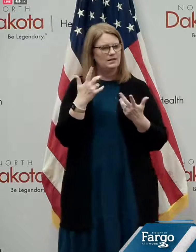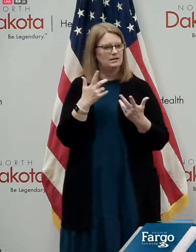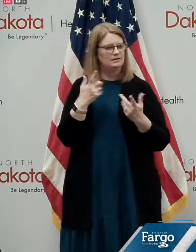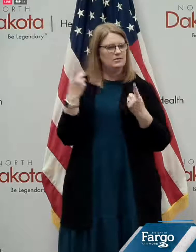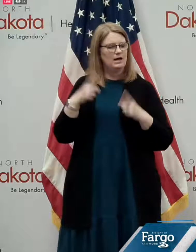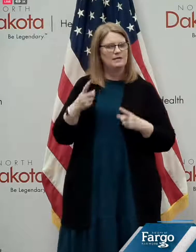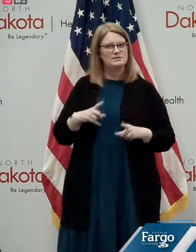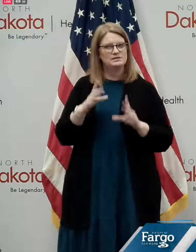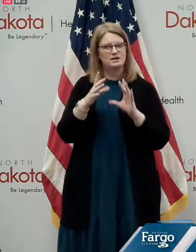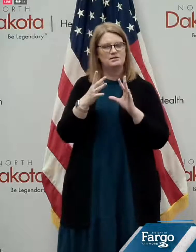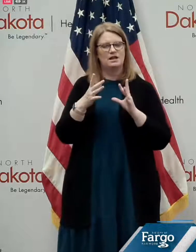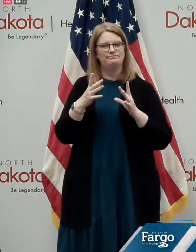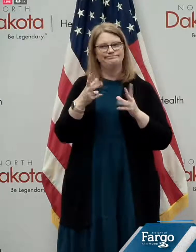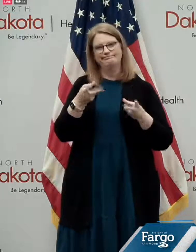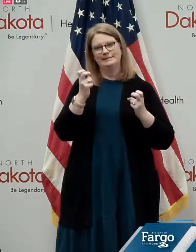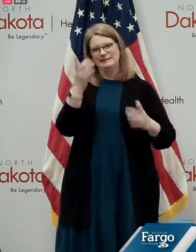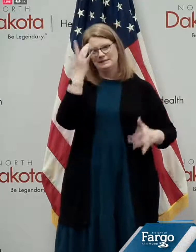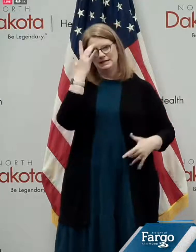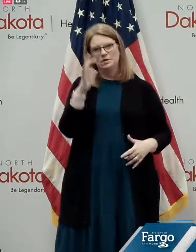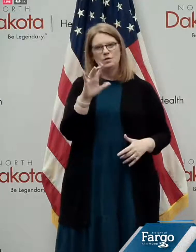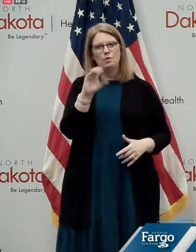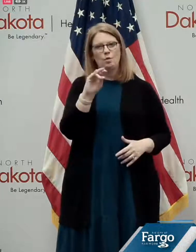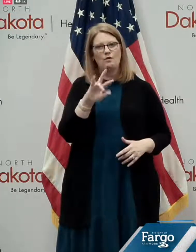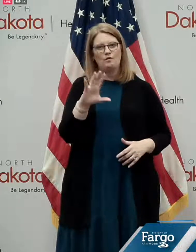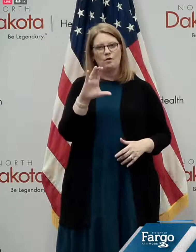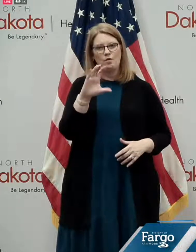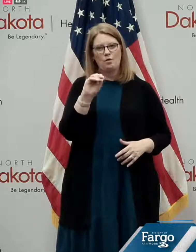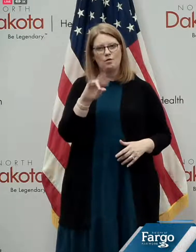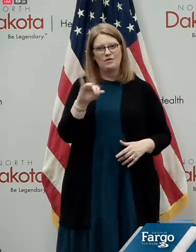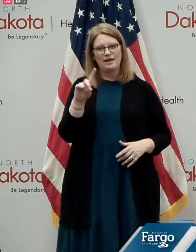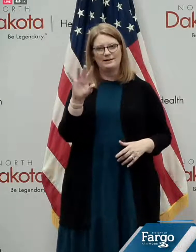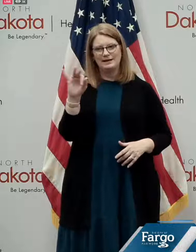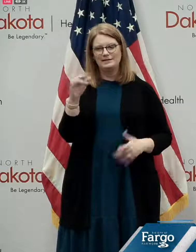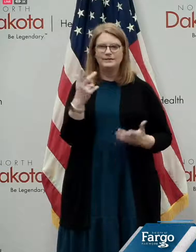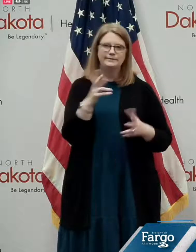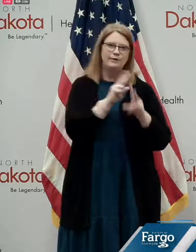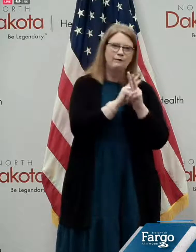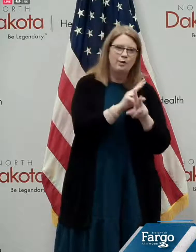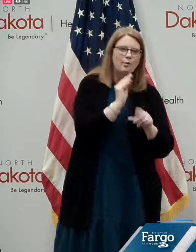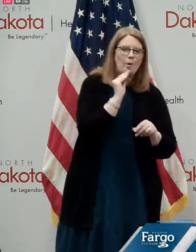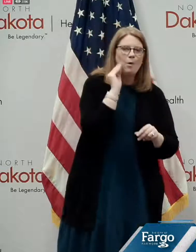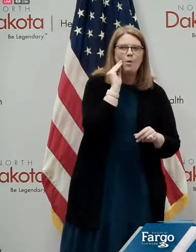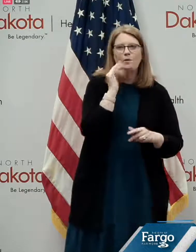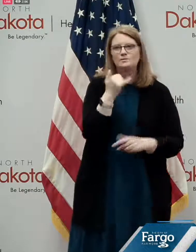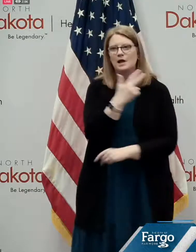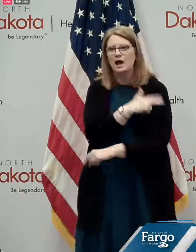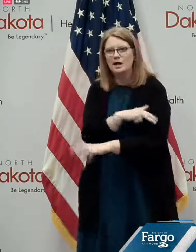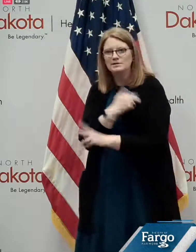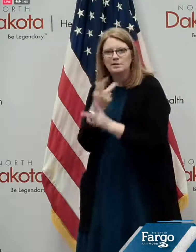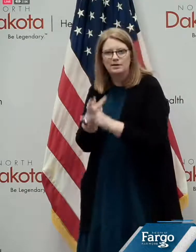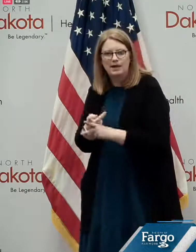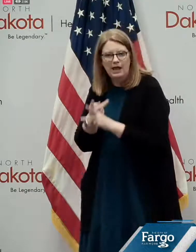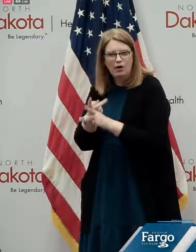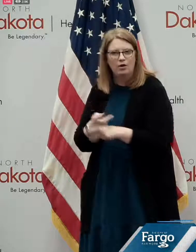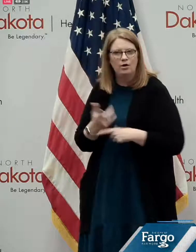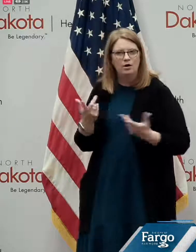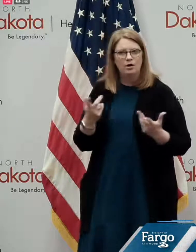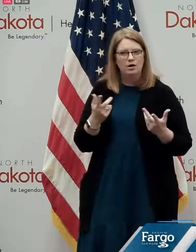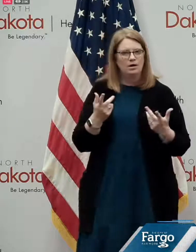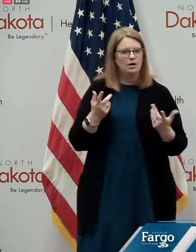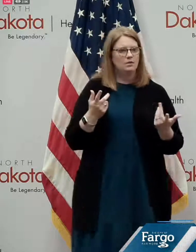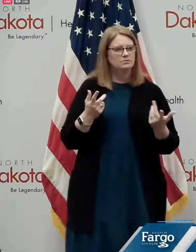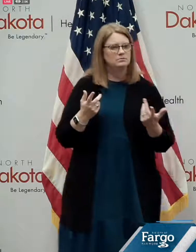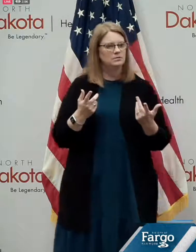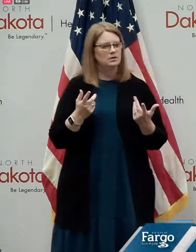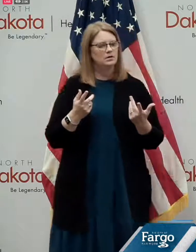COVID-19. We did this earlier for people that worked in everything from funeral homes to hospital care settings, but we had admitted those